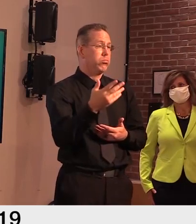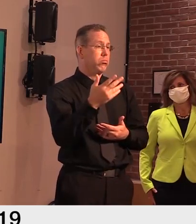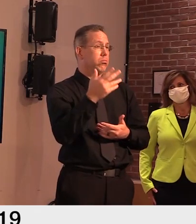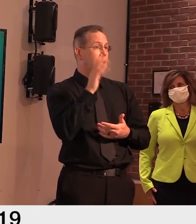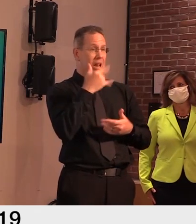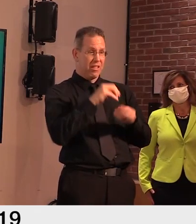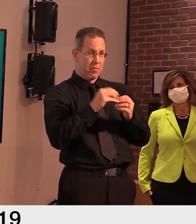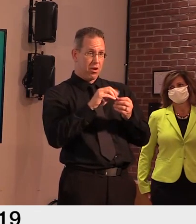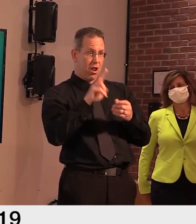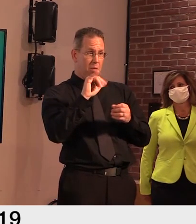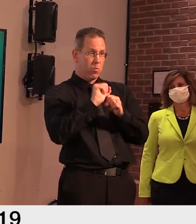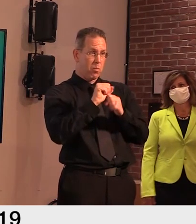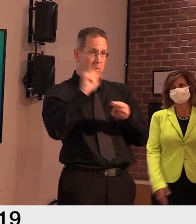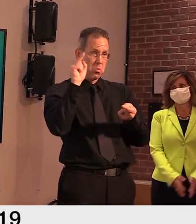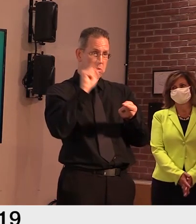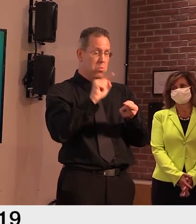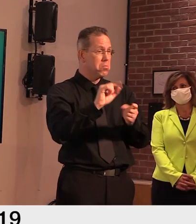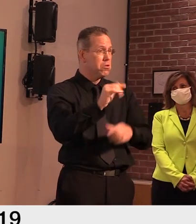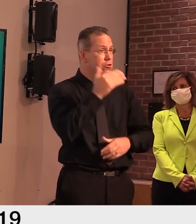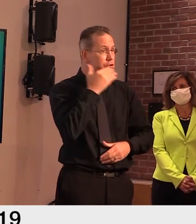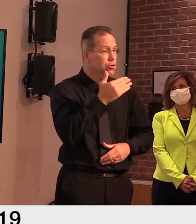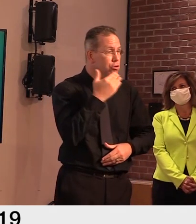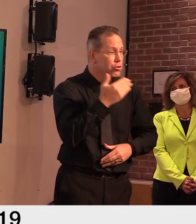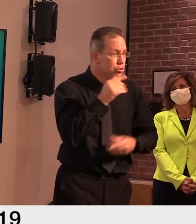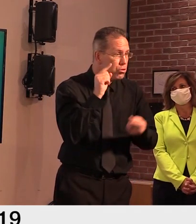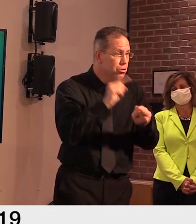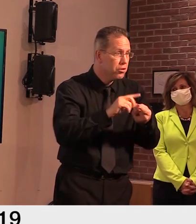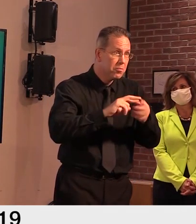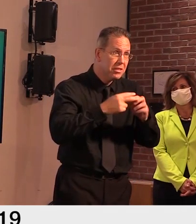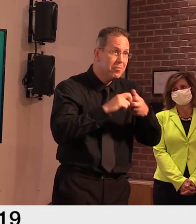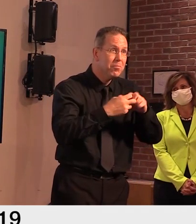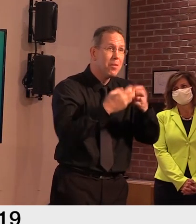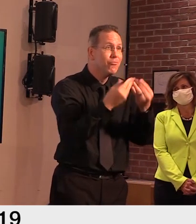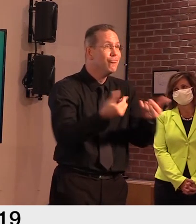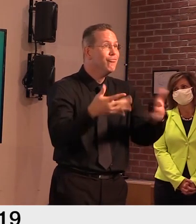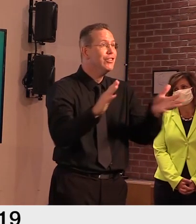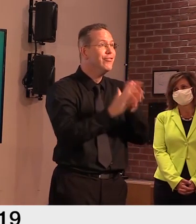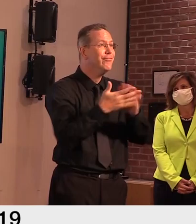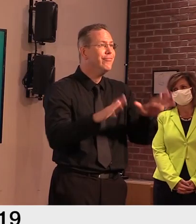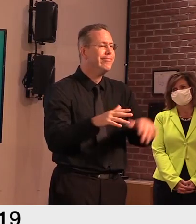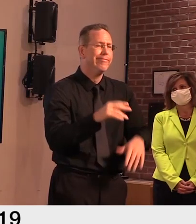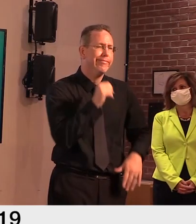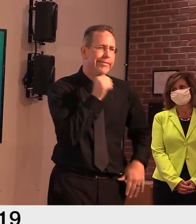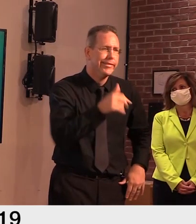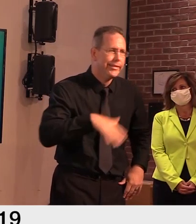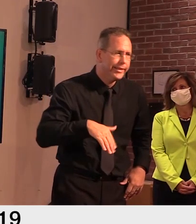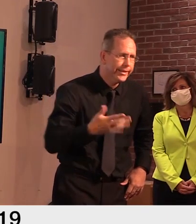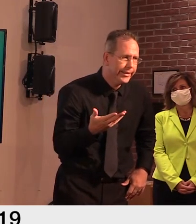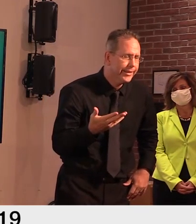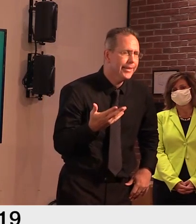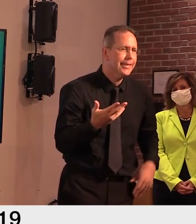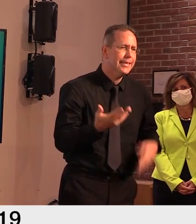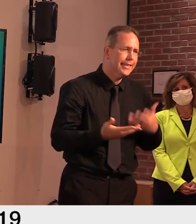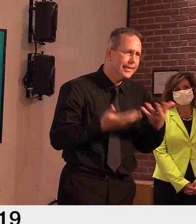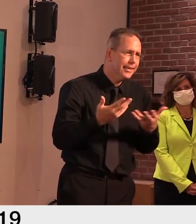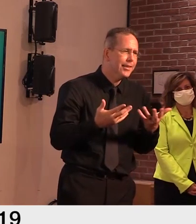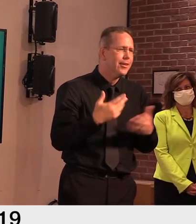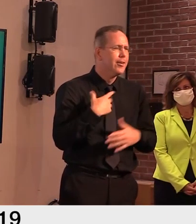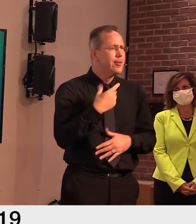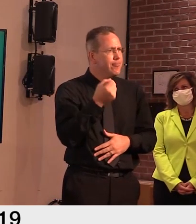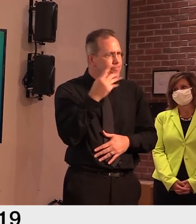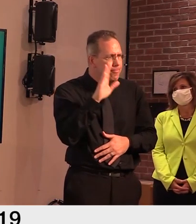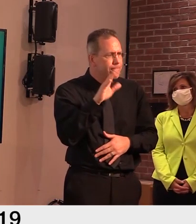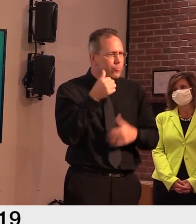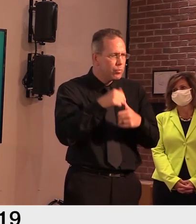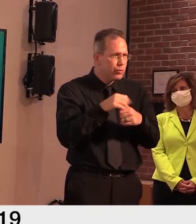anytime we can move in the right direction and we're reducing the numbers on unemployment, it's good news.